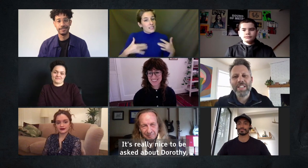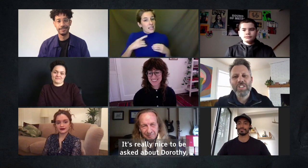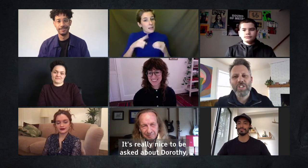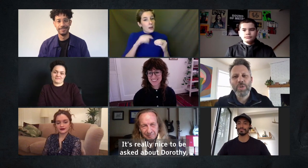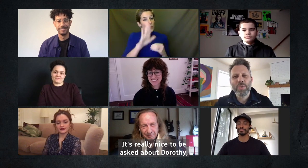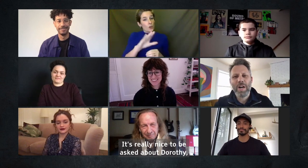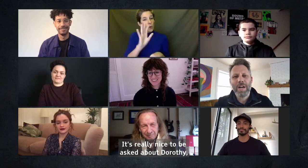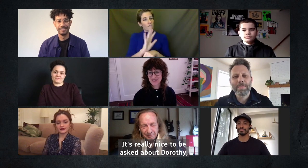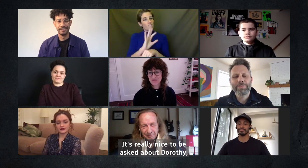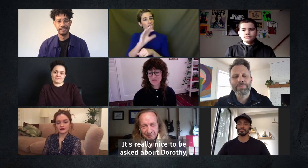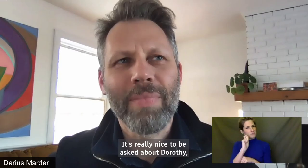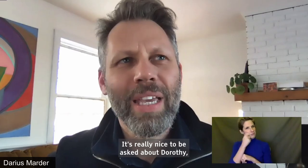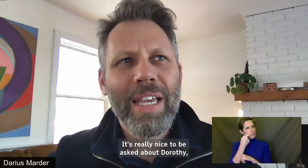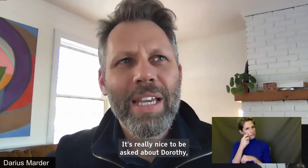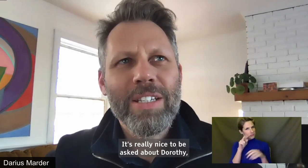really nice